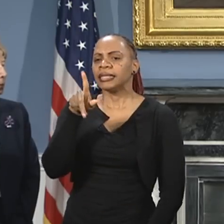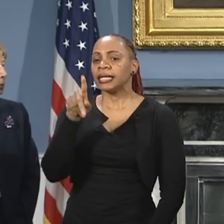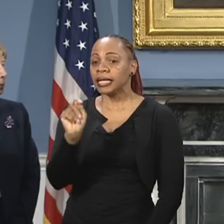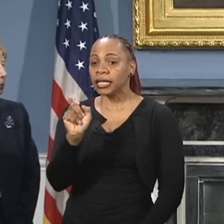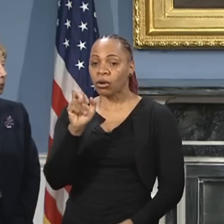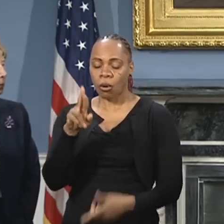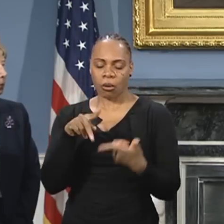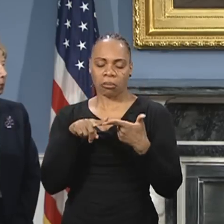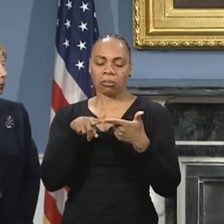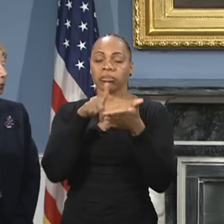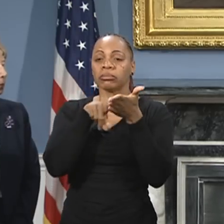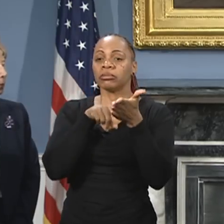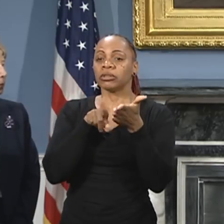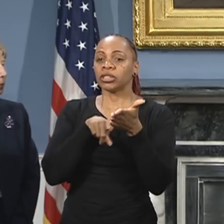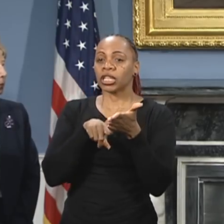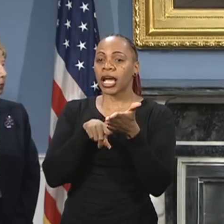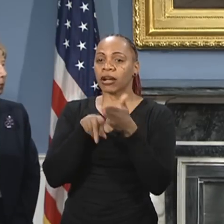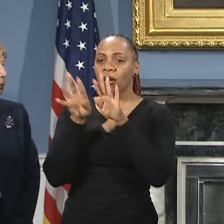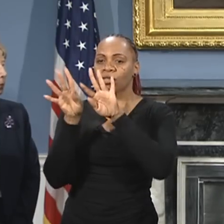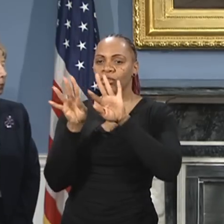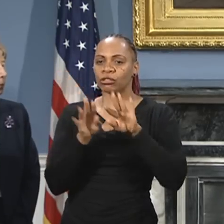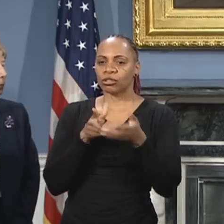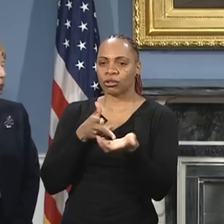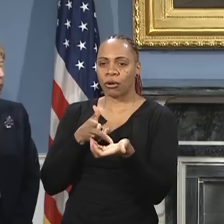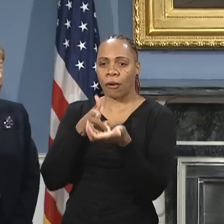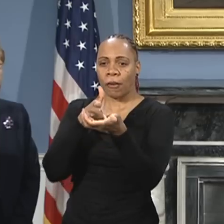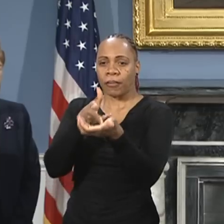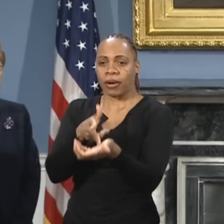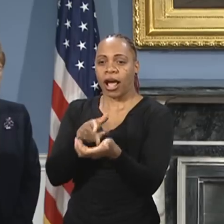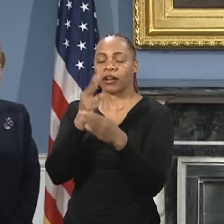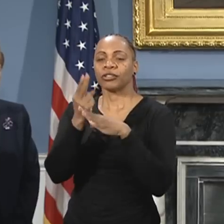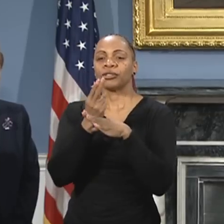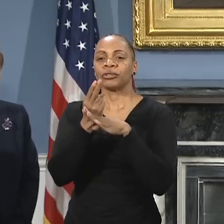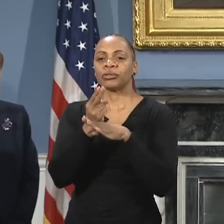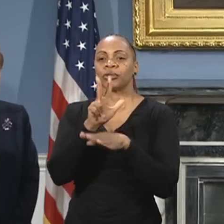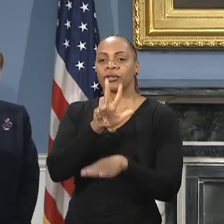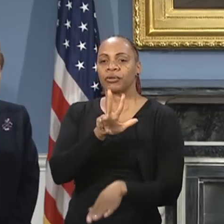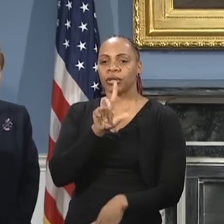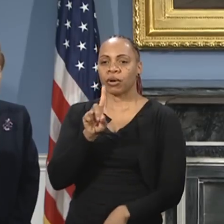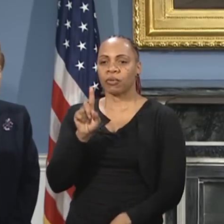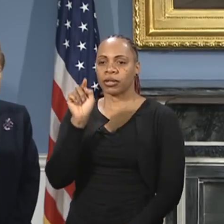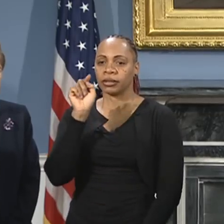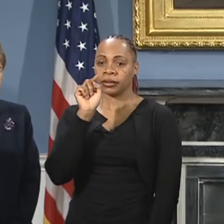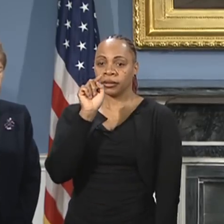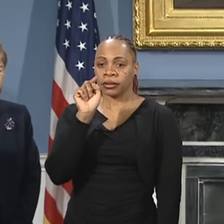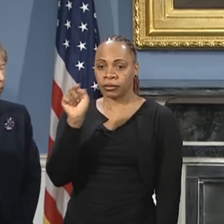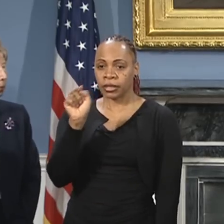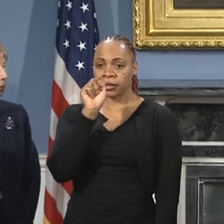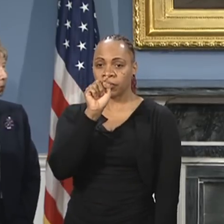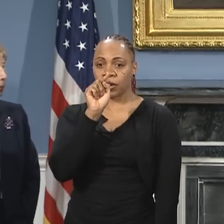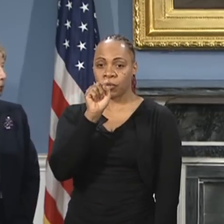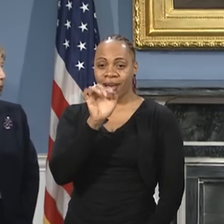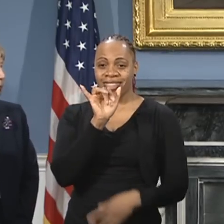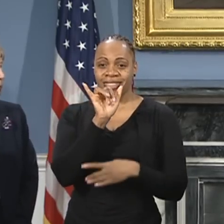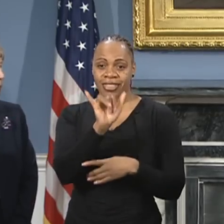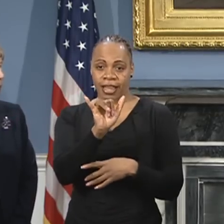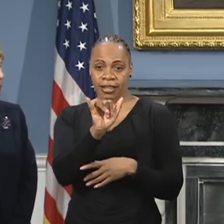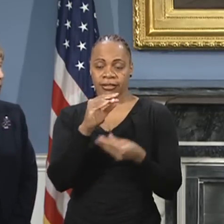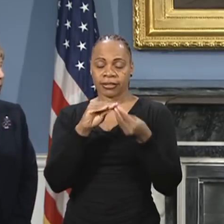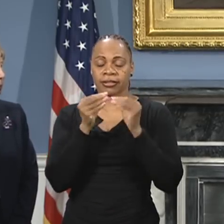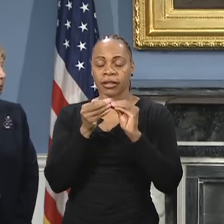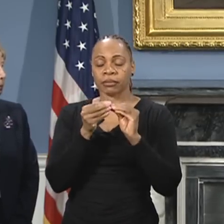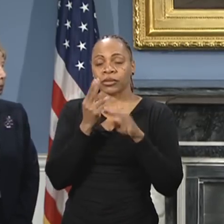any everyday situation, operational situation, use 311. 311 is the go-to for